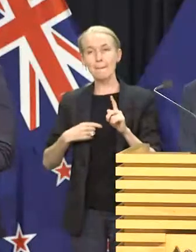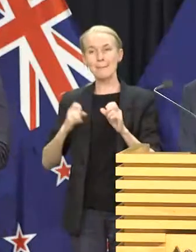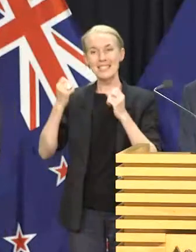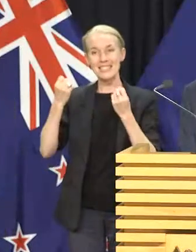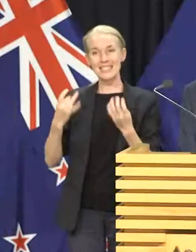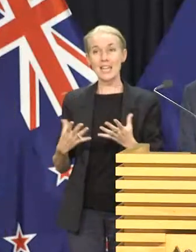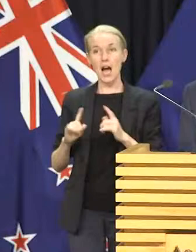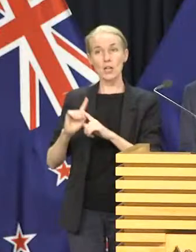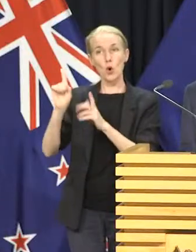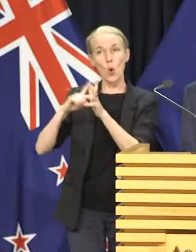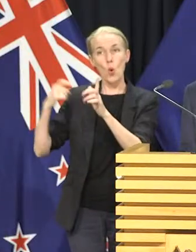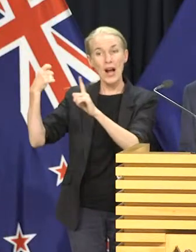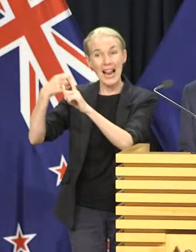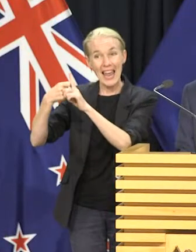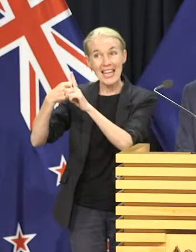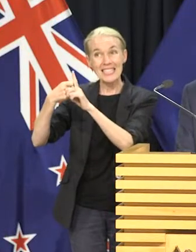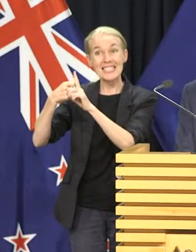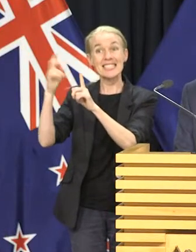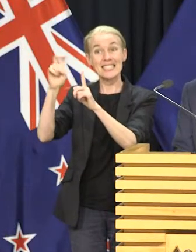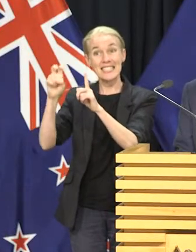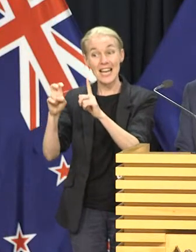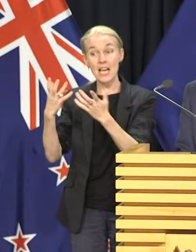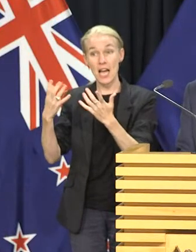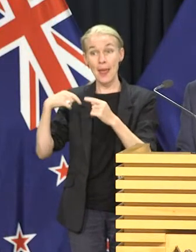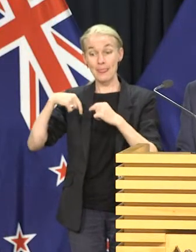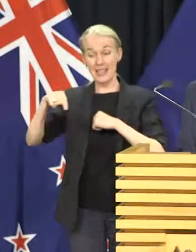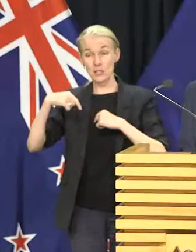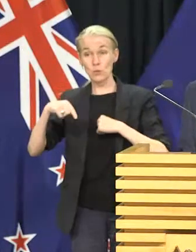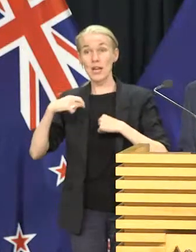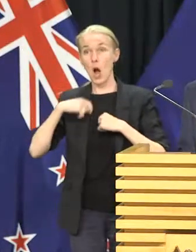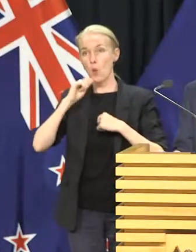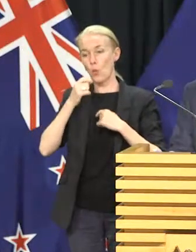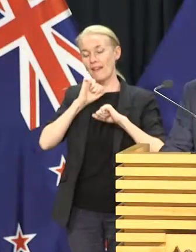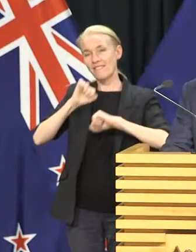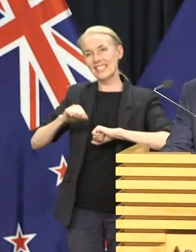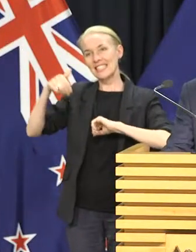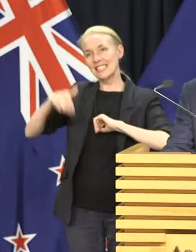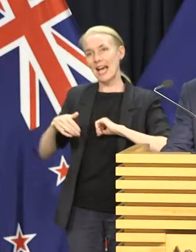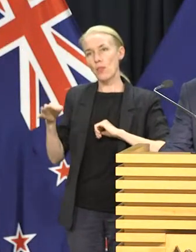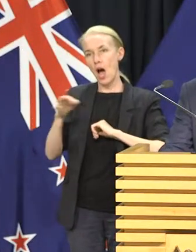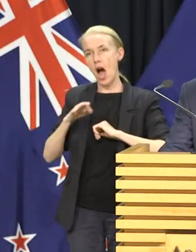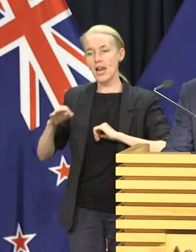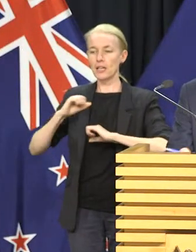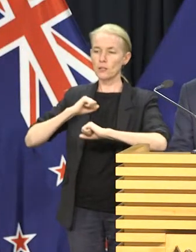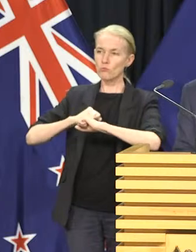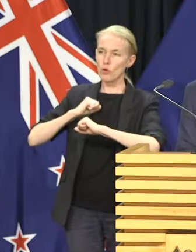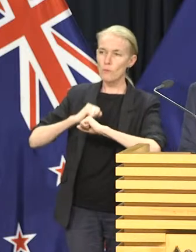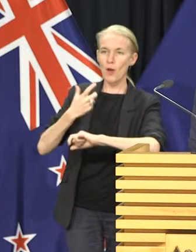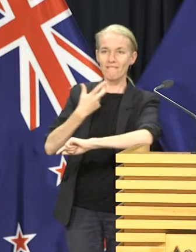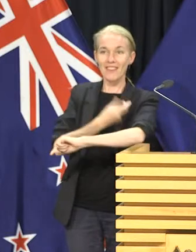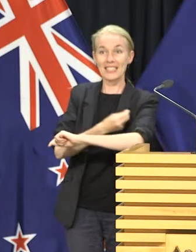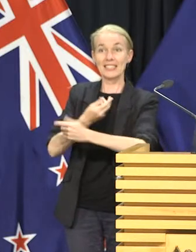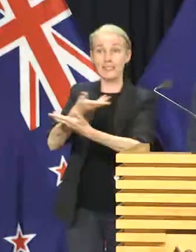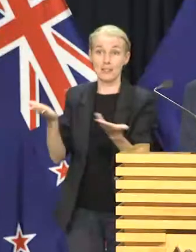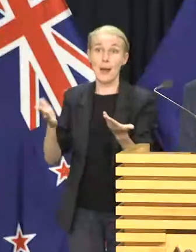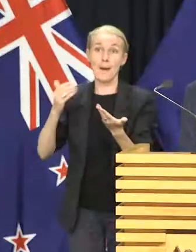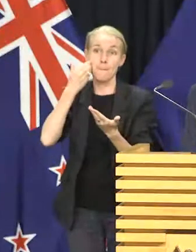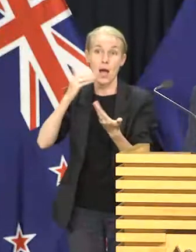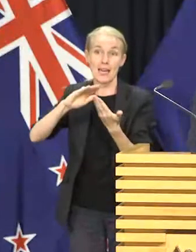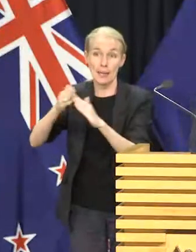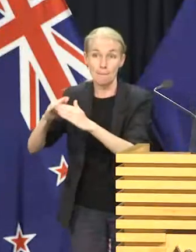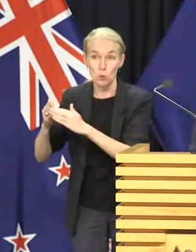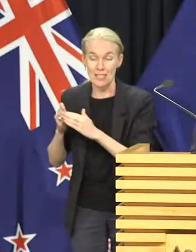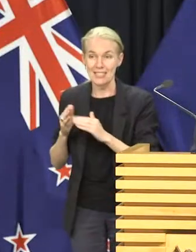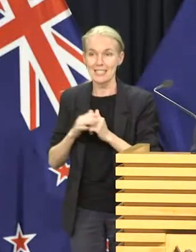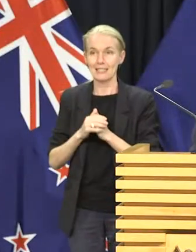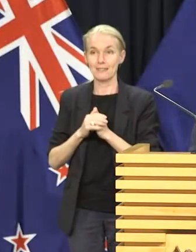Tokero, and for the remainder of this week I will be in the South Island promoting the vaccine amongst our communities,